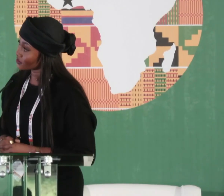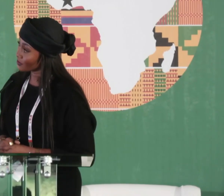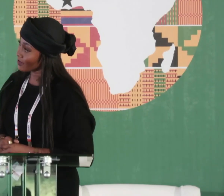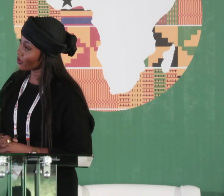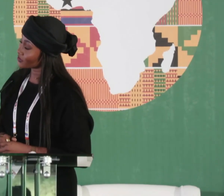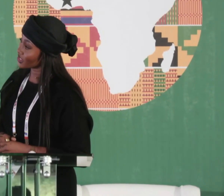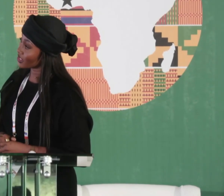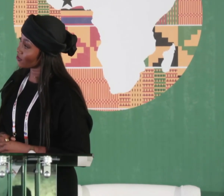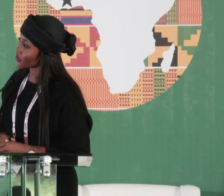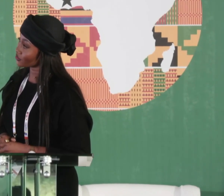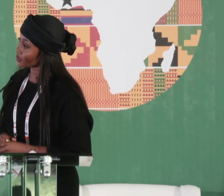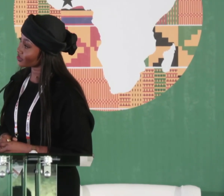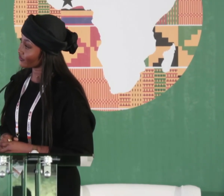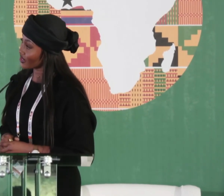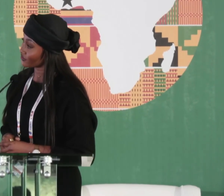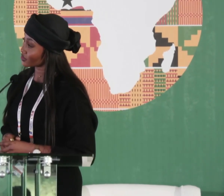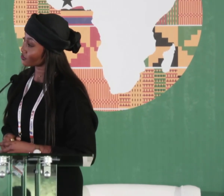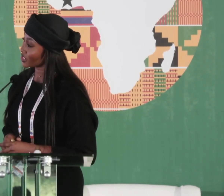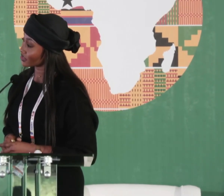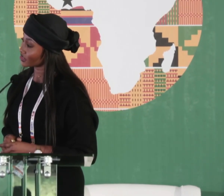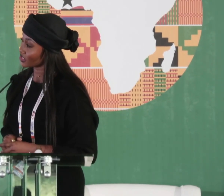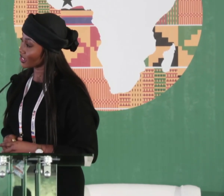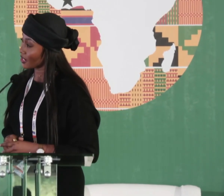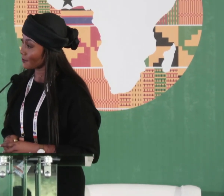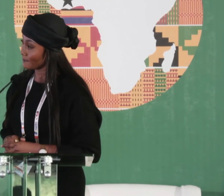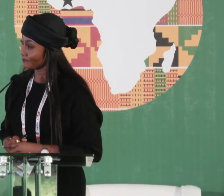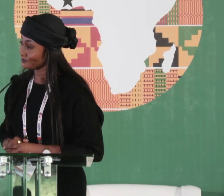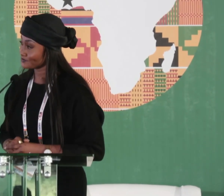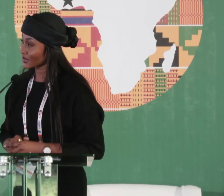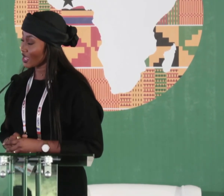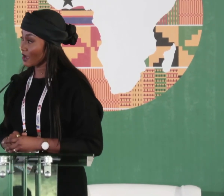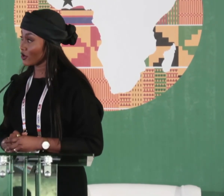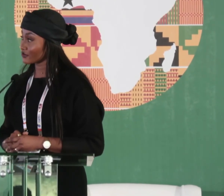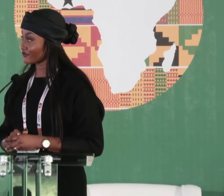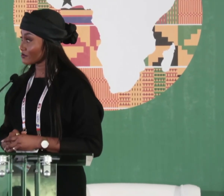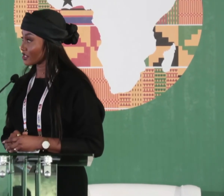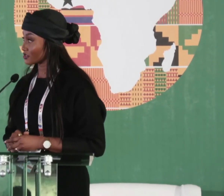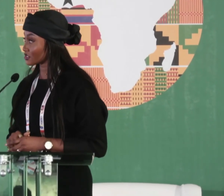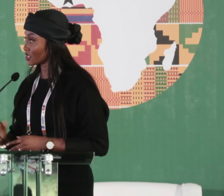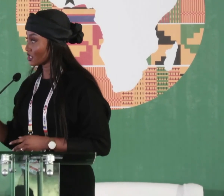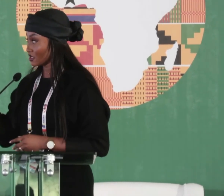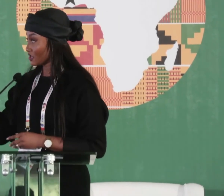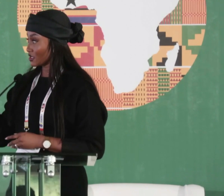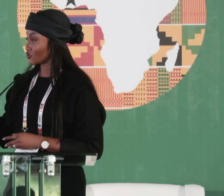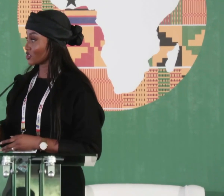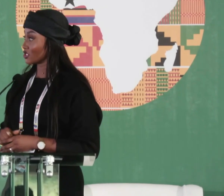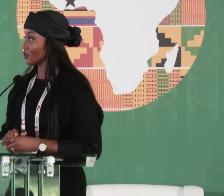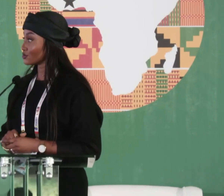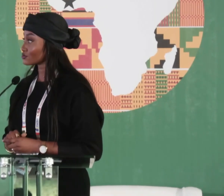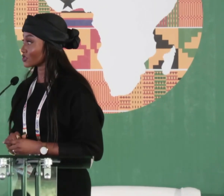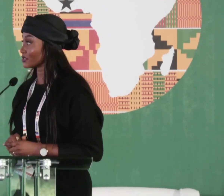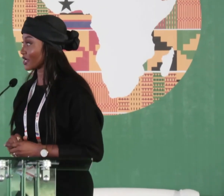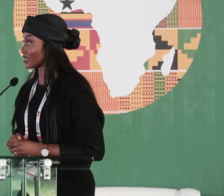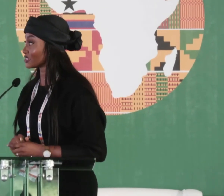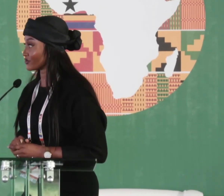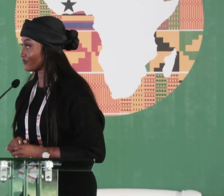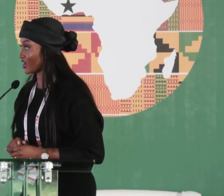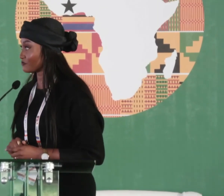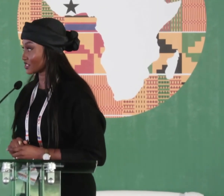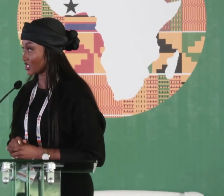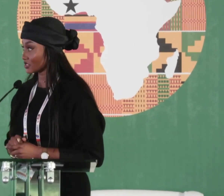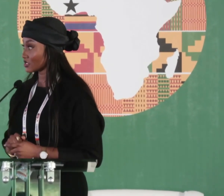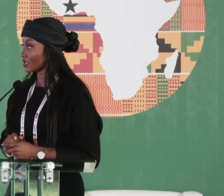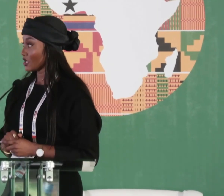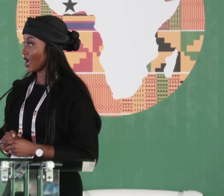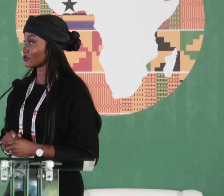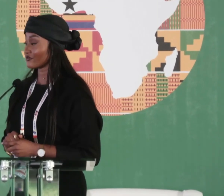So PEP uptake among the rape survivors, we can see among the females, it's really low, really bad,